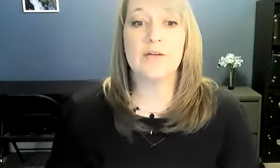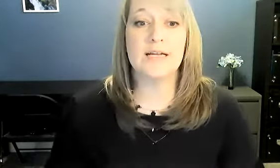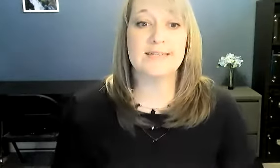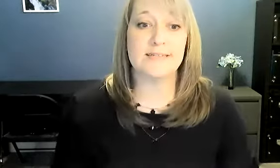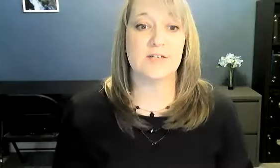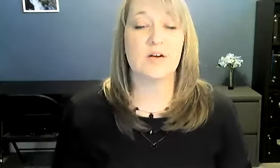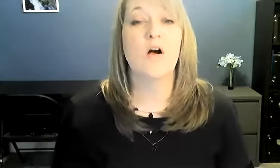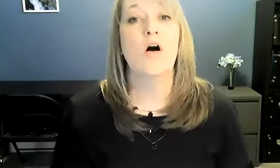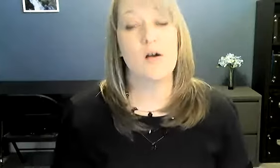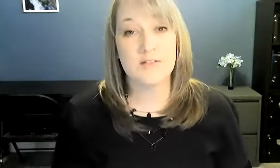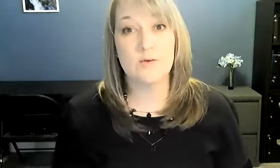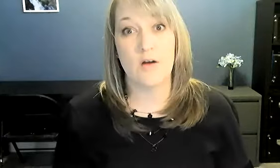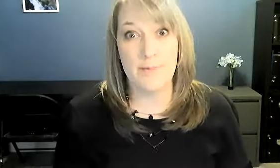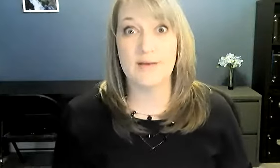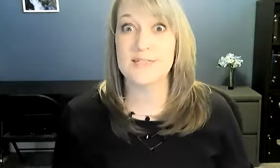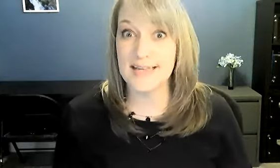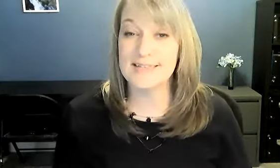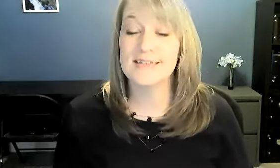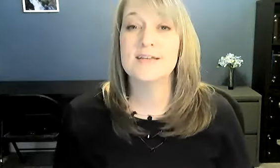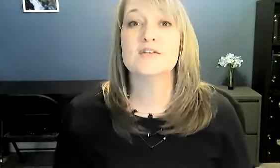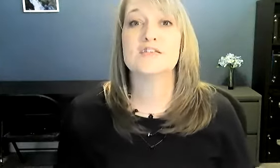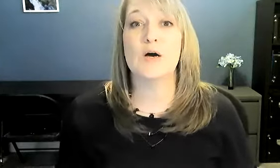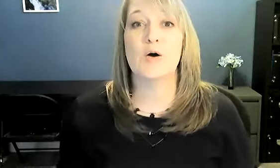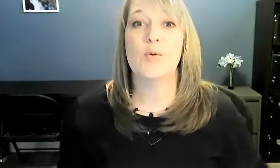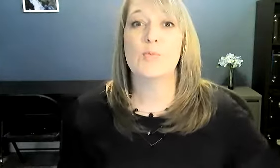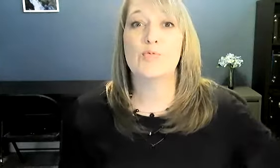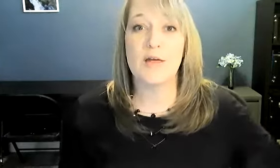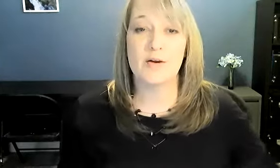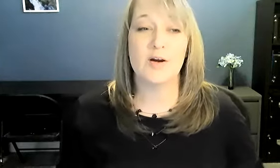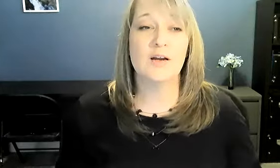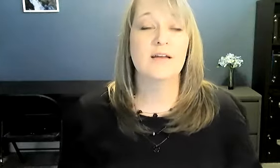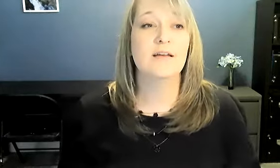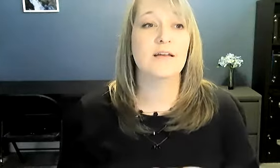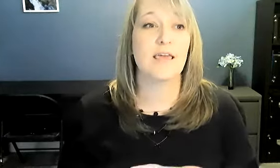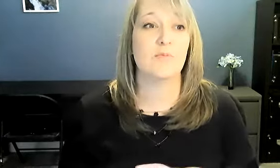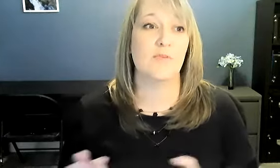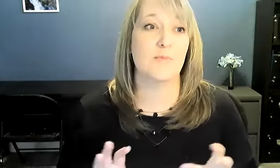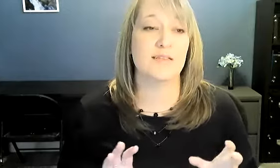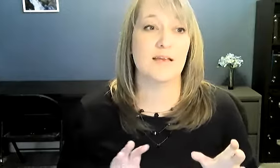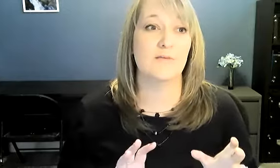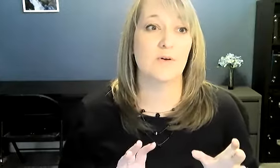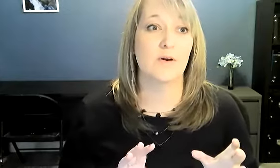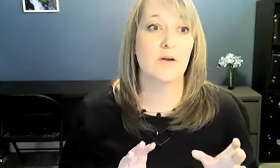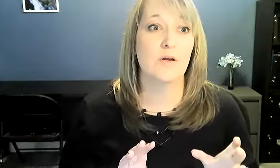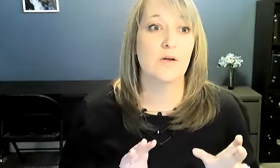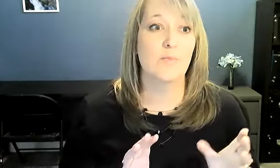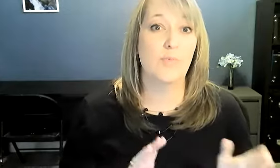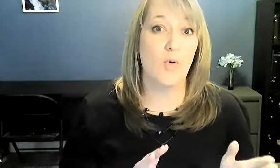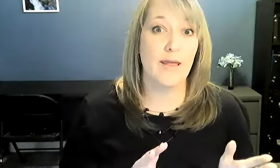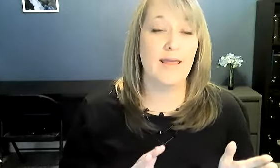and sister, also compound signs. So brother came from the sign for boy